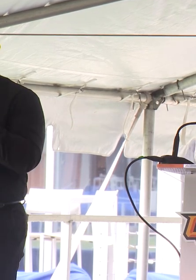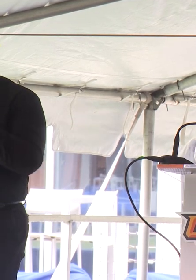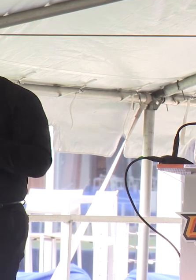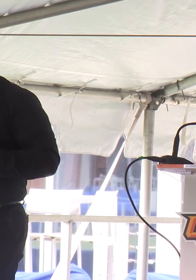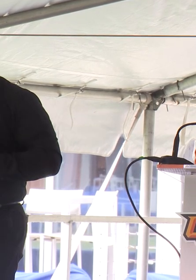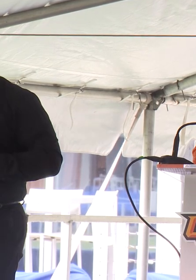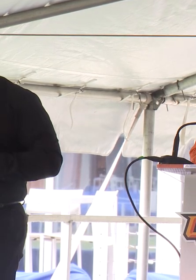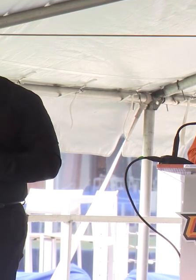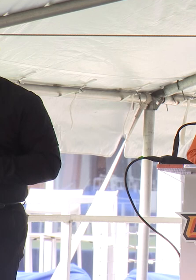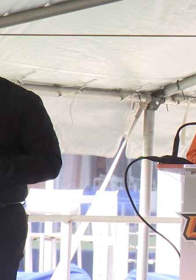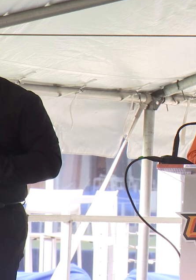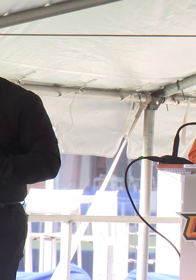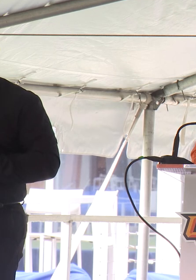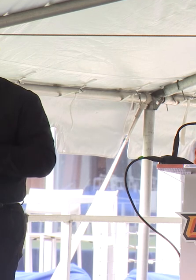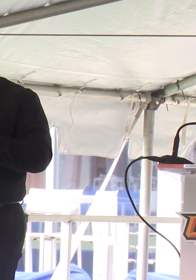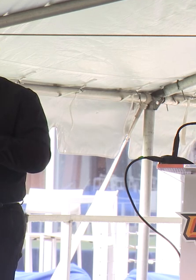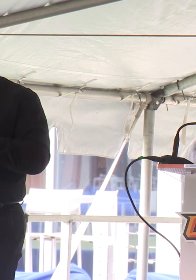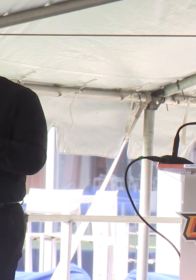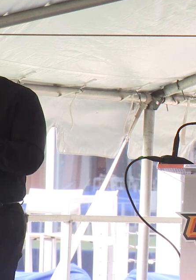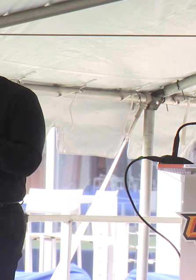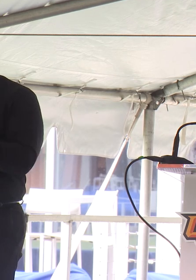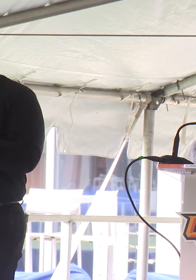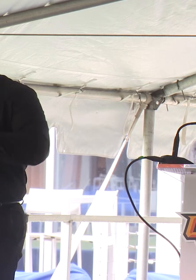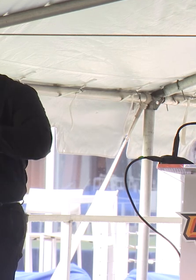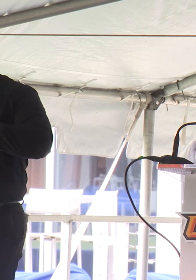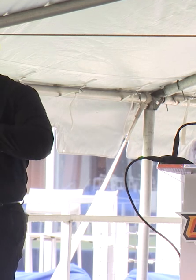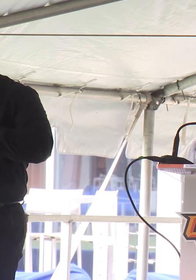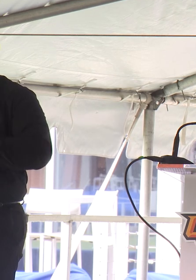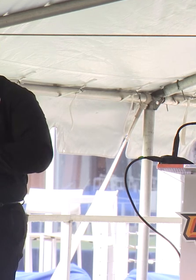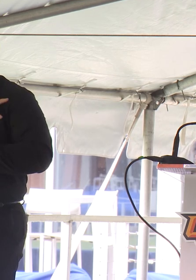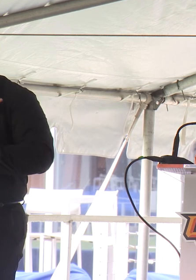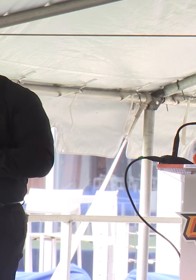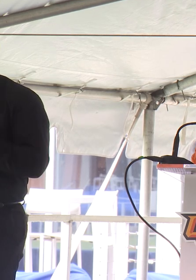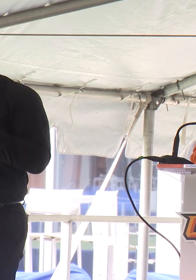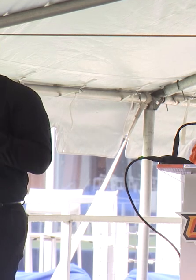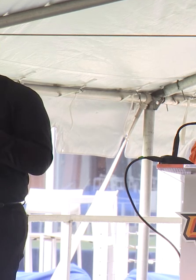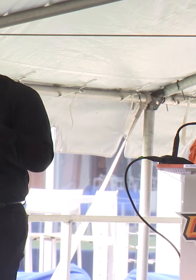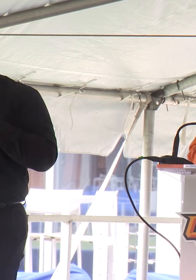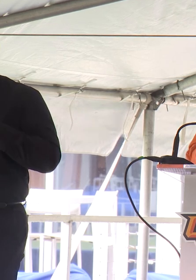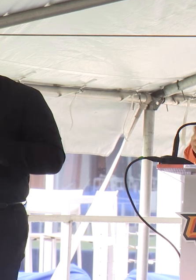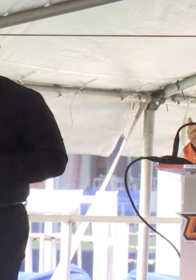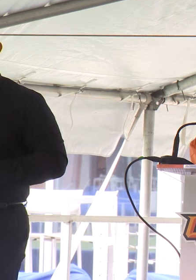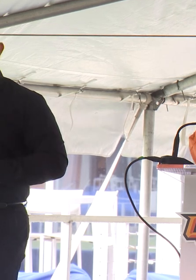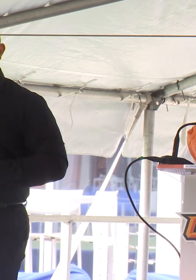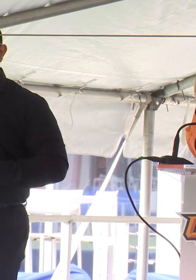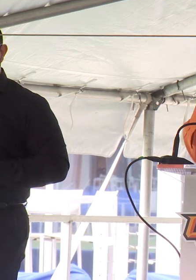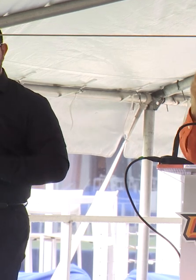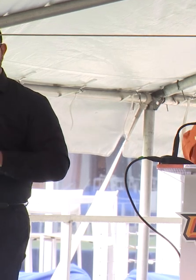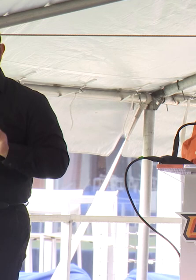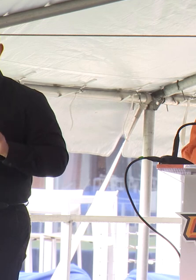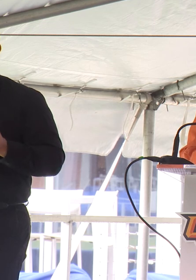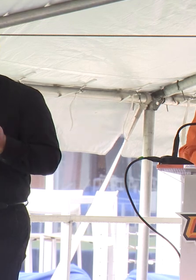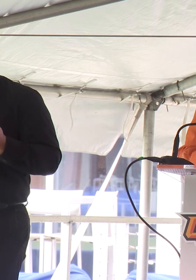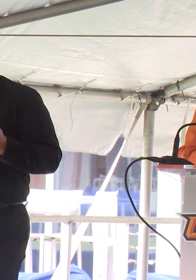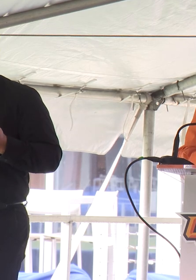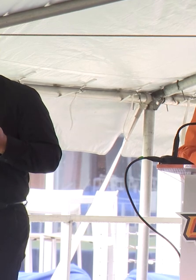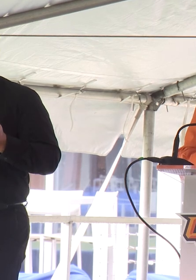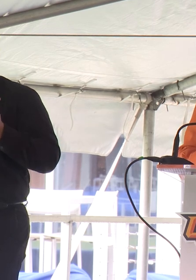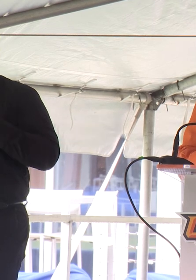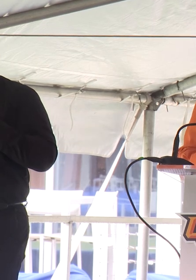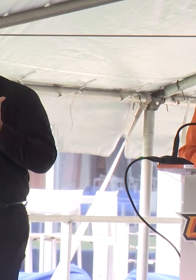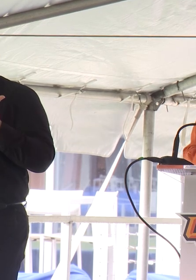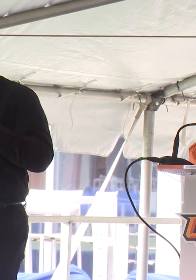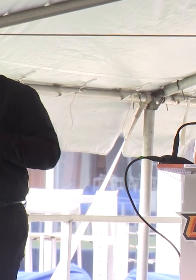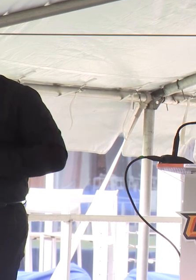just a minute, but I'm going to take a moment of personal privilege here. They gave me the mic, so I guess I can pretty much say what I want